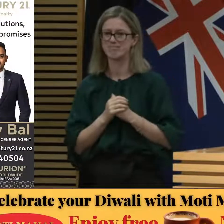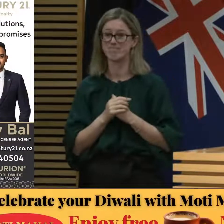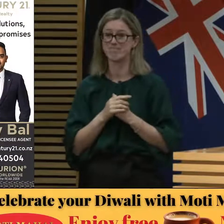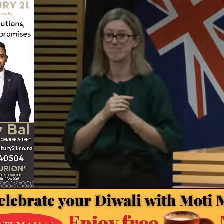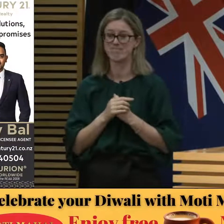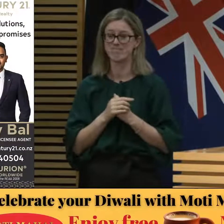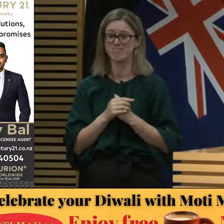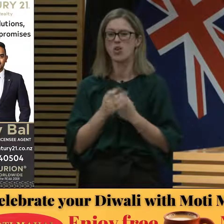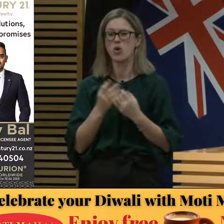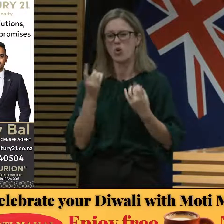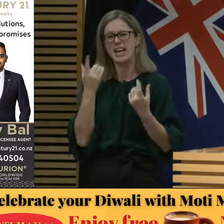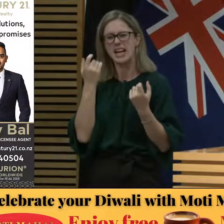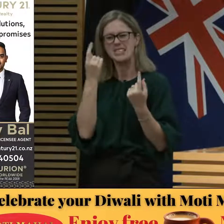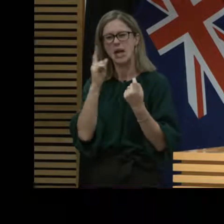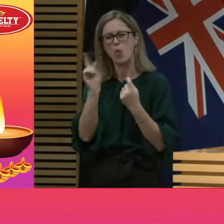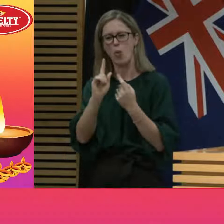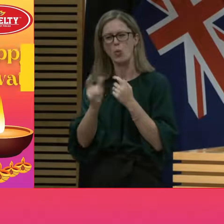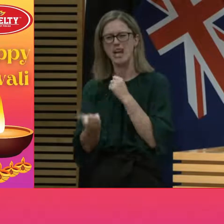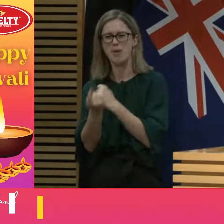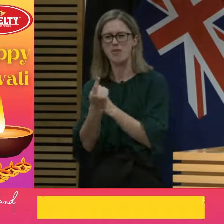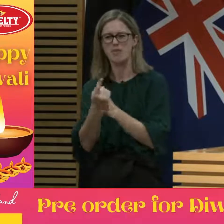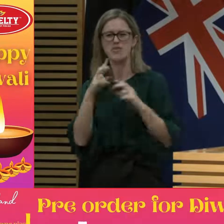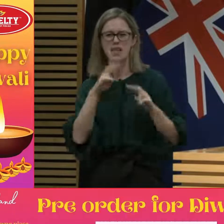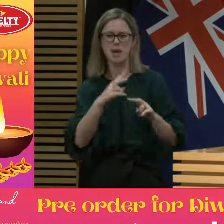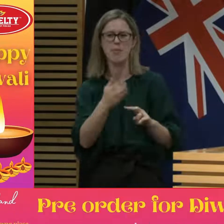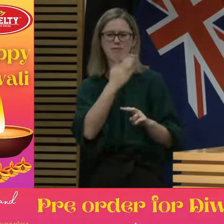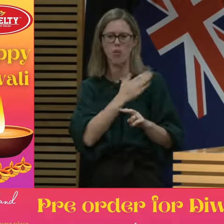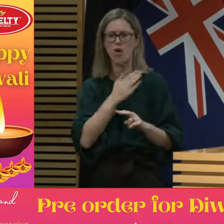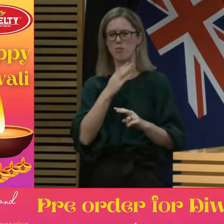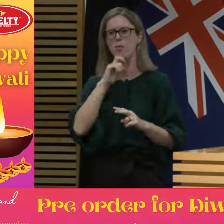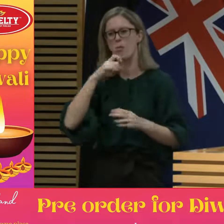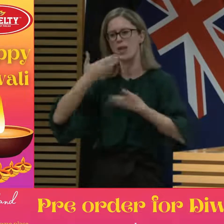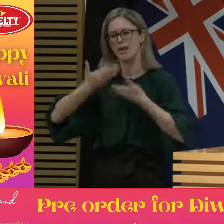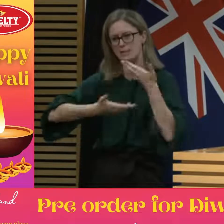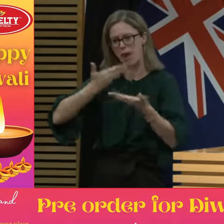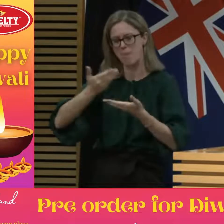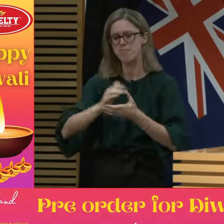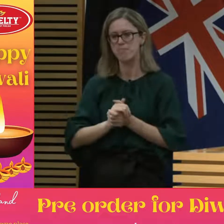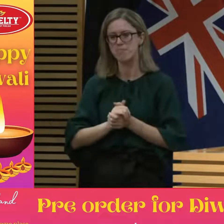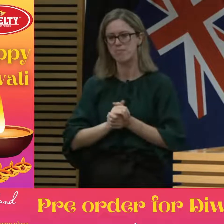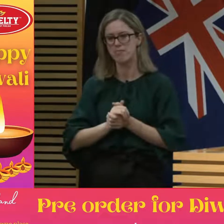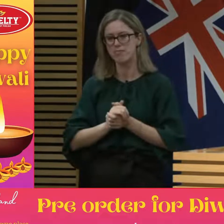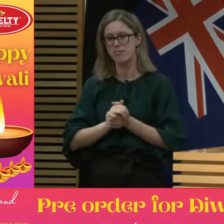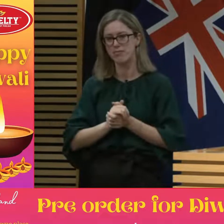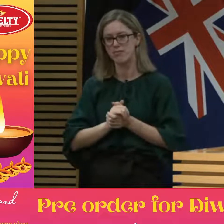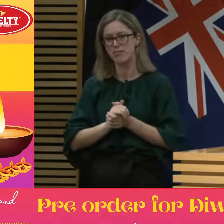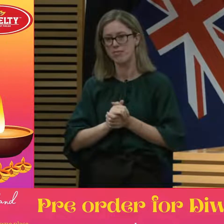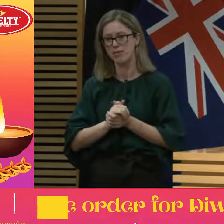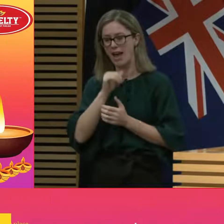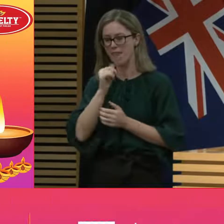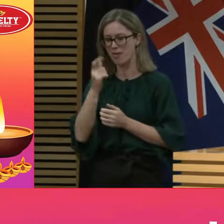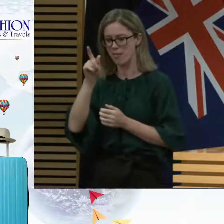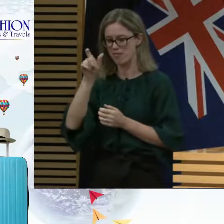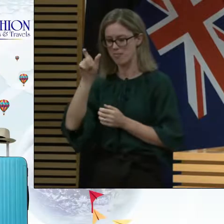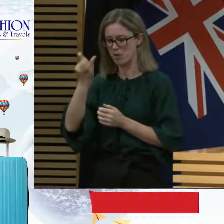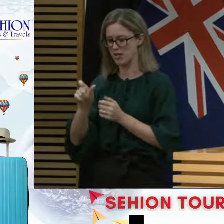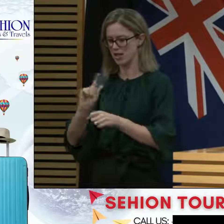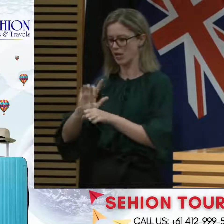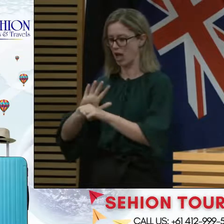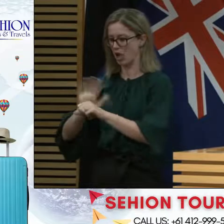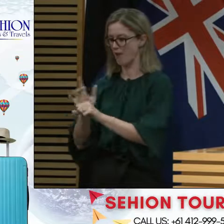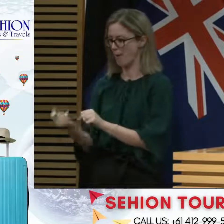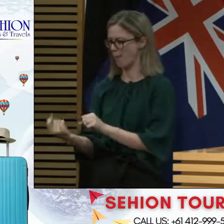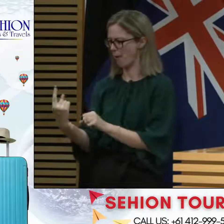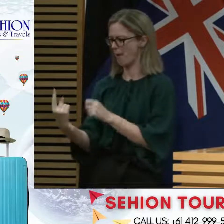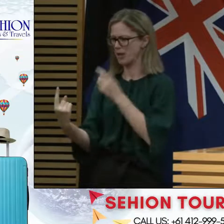see what our response in these cases would be. But the short version is that if you don't know where a case has come from, and if there